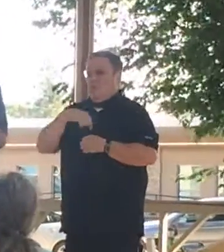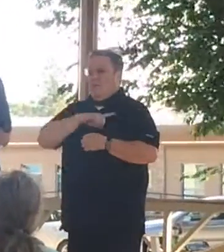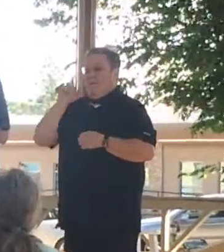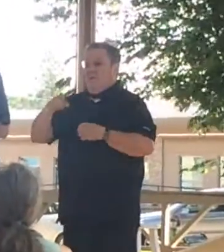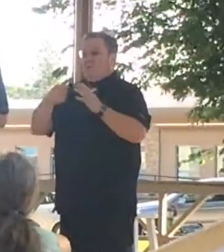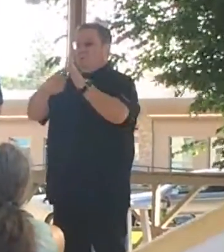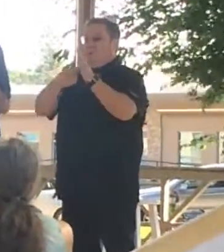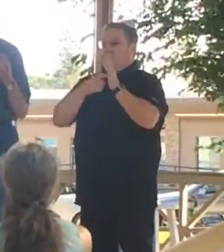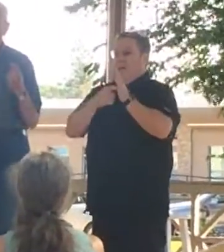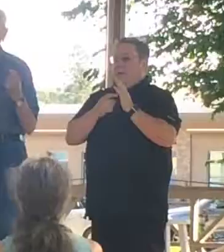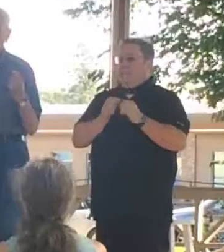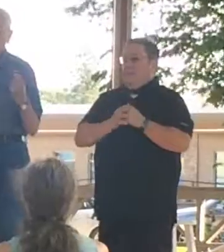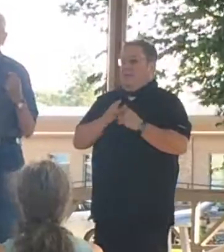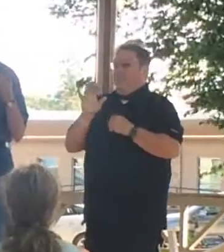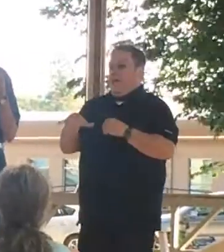to demand